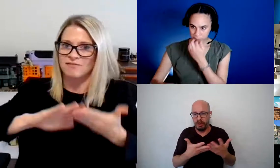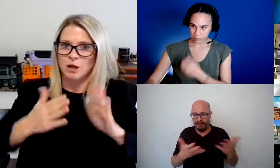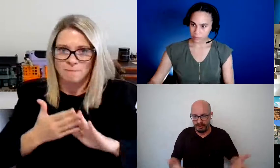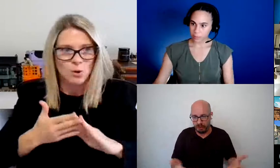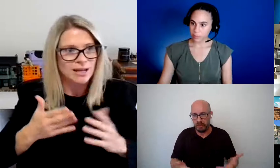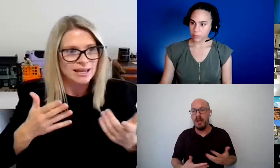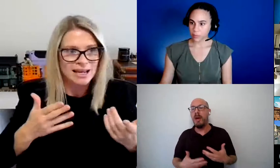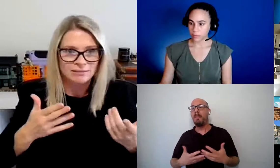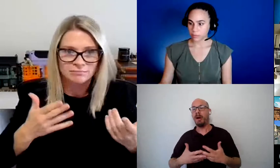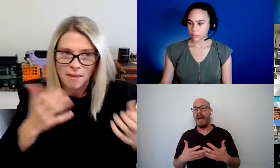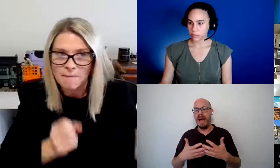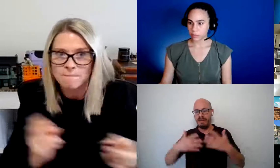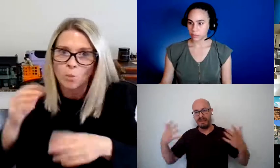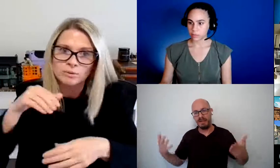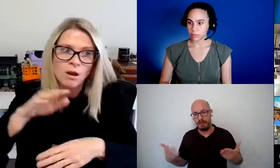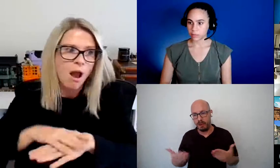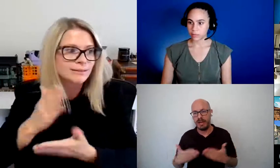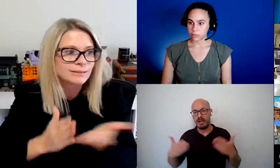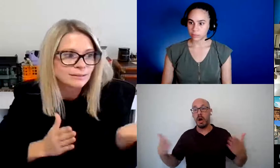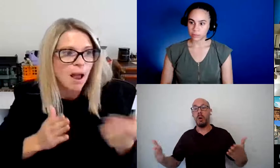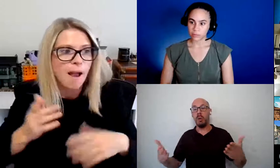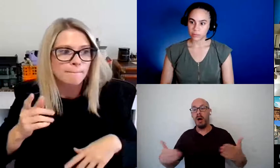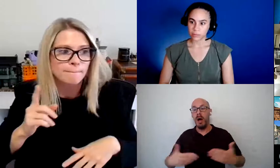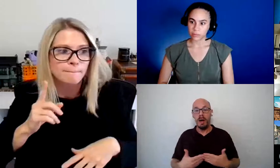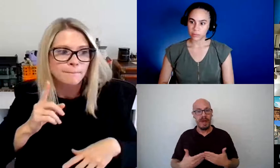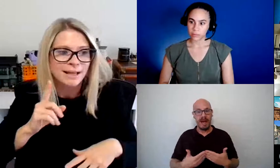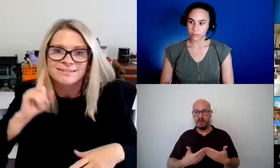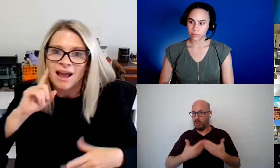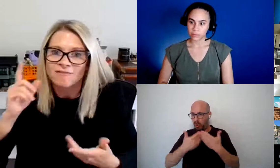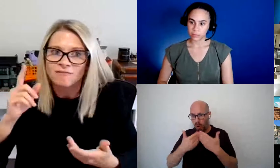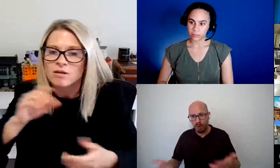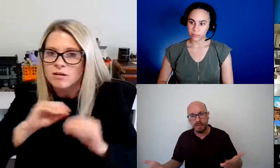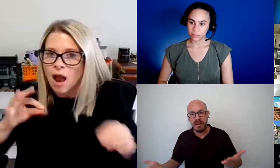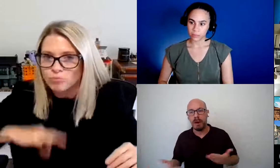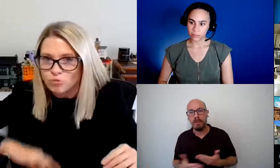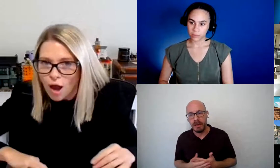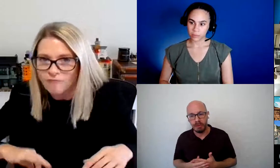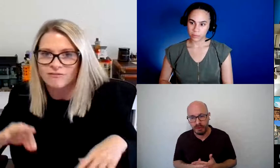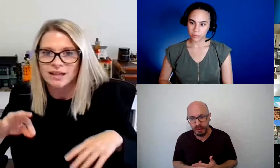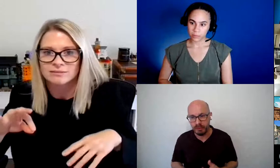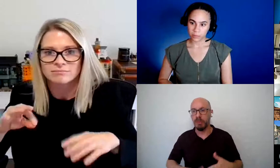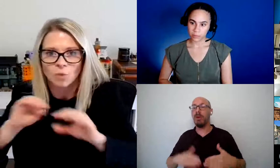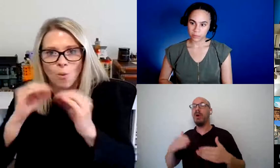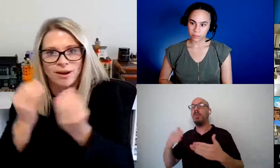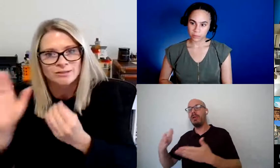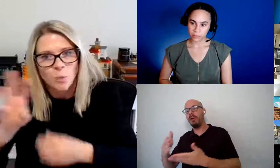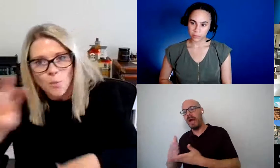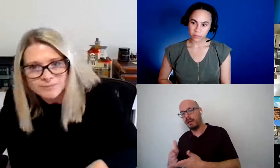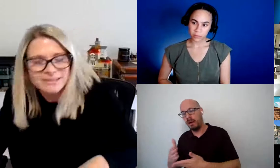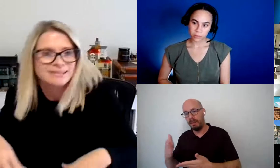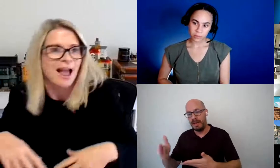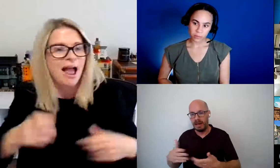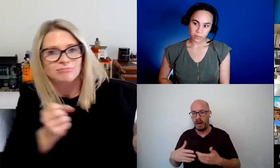more accessible, but having the deaf community know that, you know, all of these companies are accessible, whether that company,